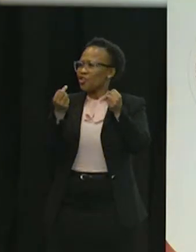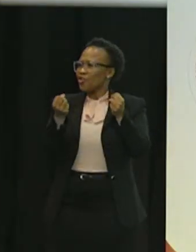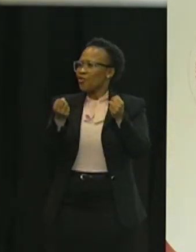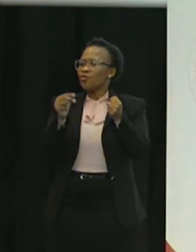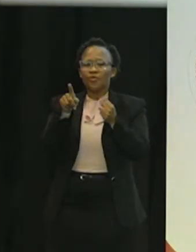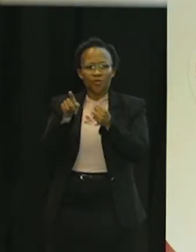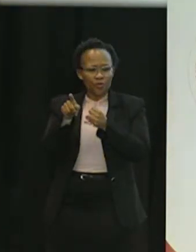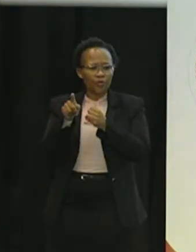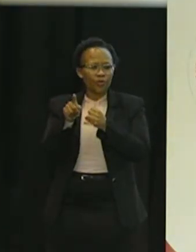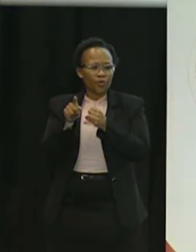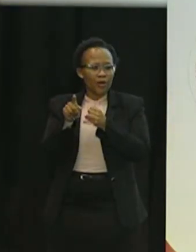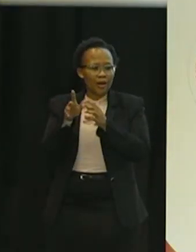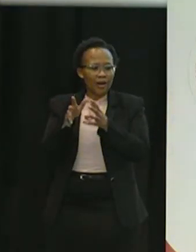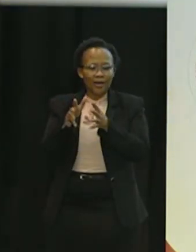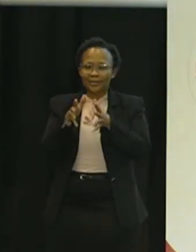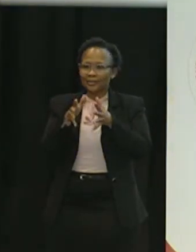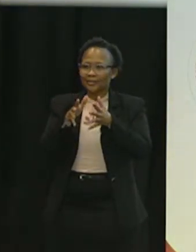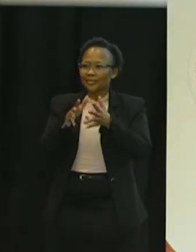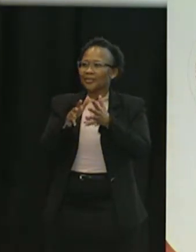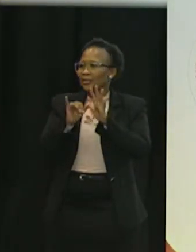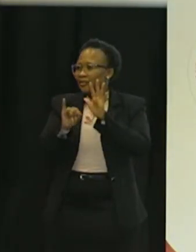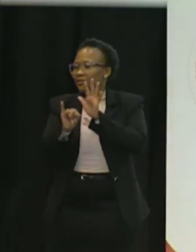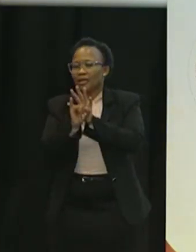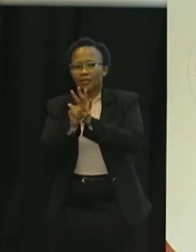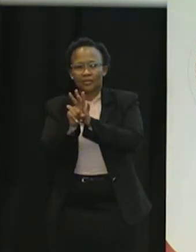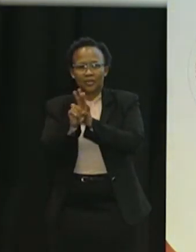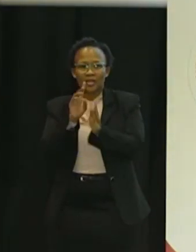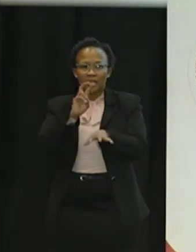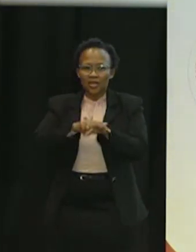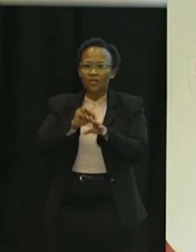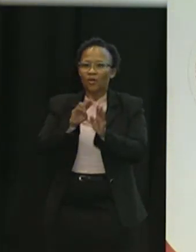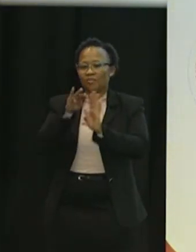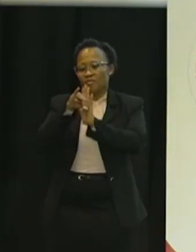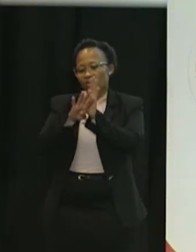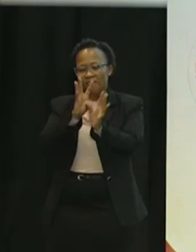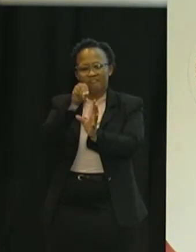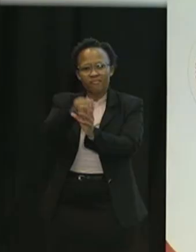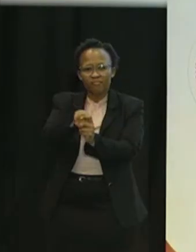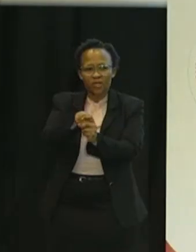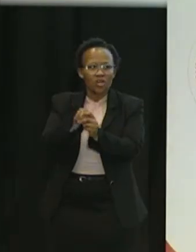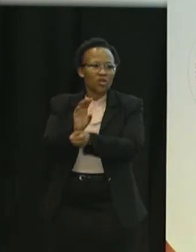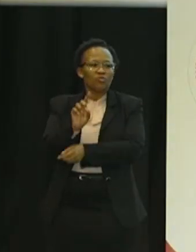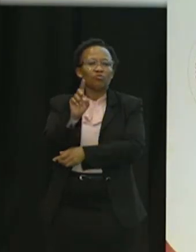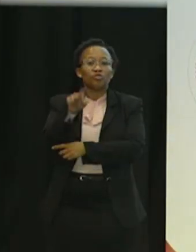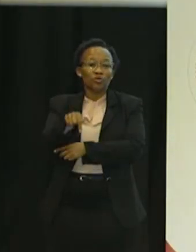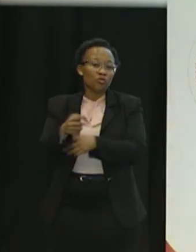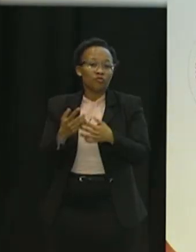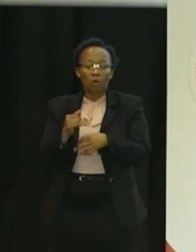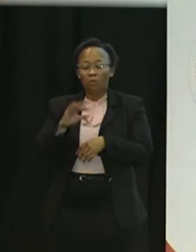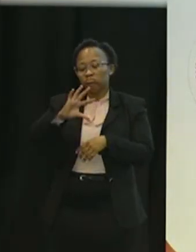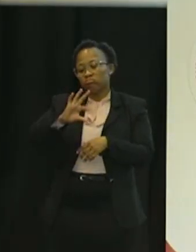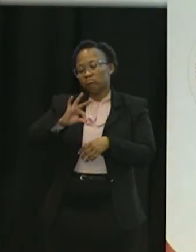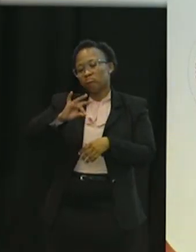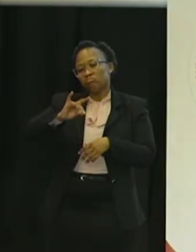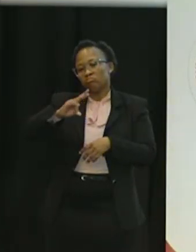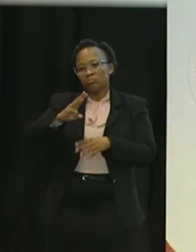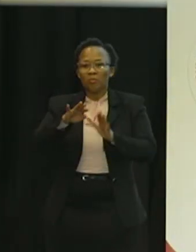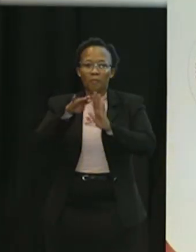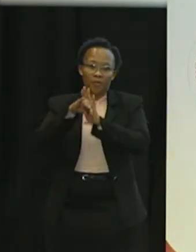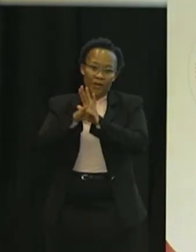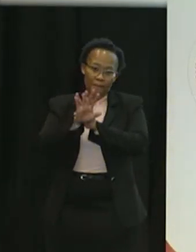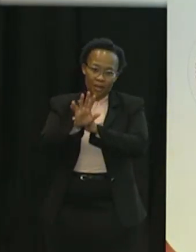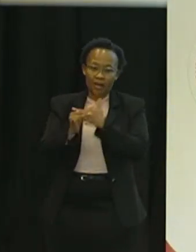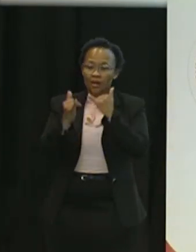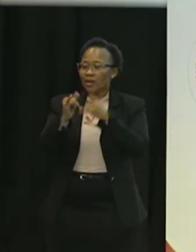that needs to be included in our programming, our day-to-day programming. And therefore, we need